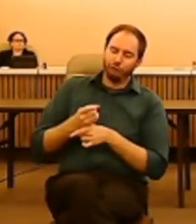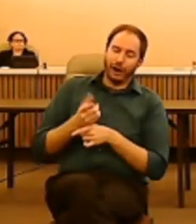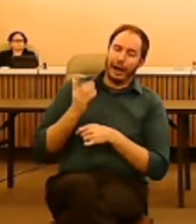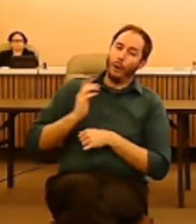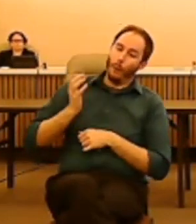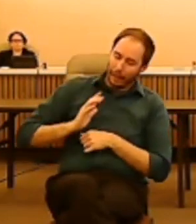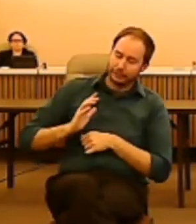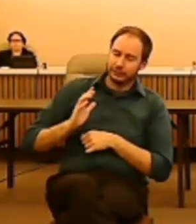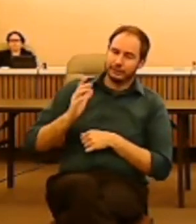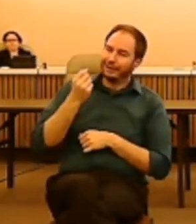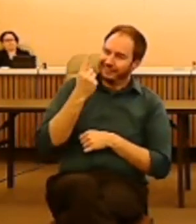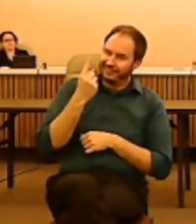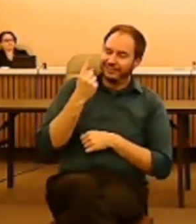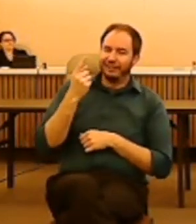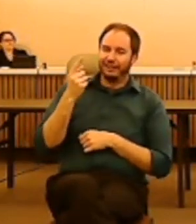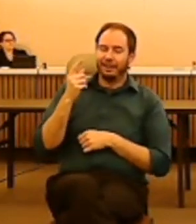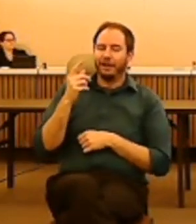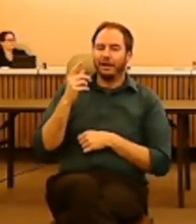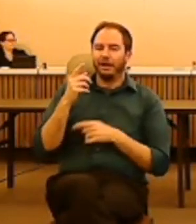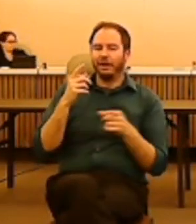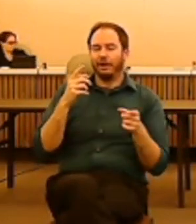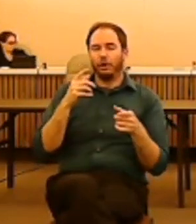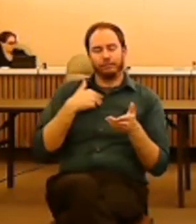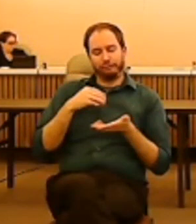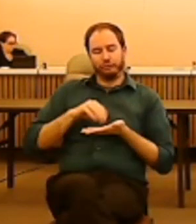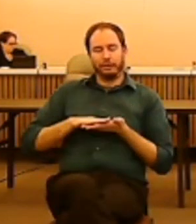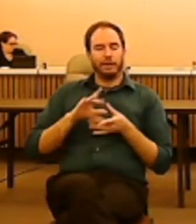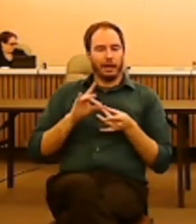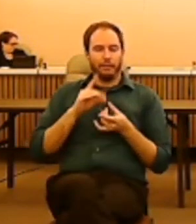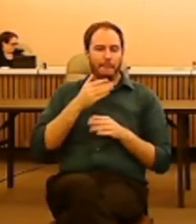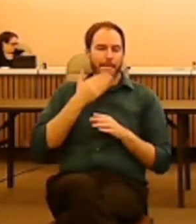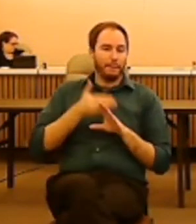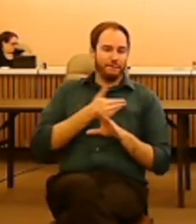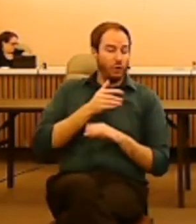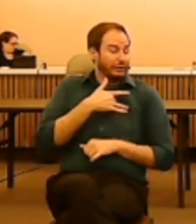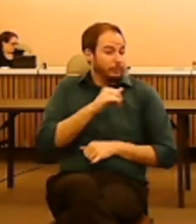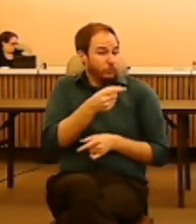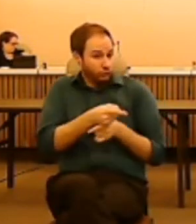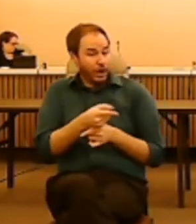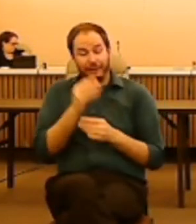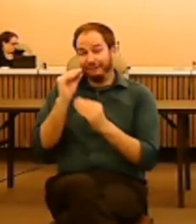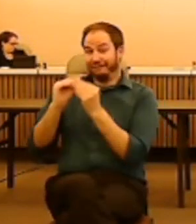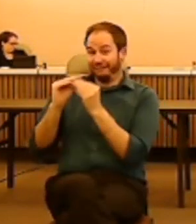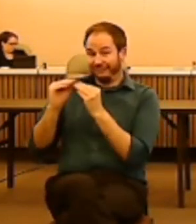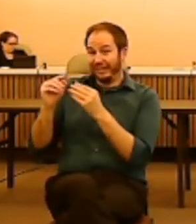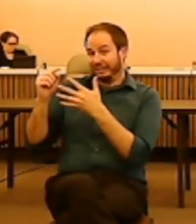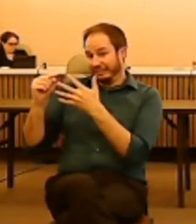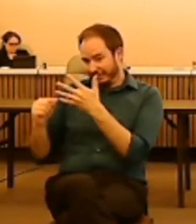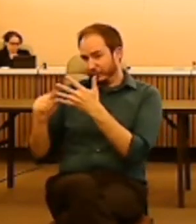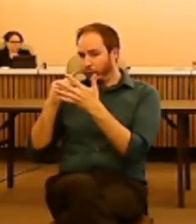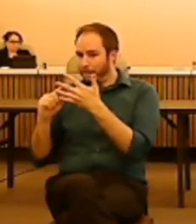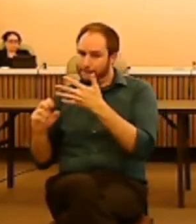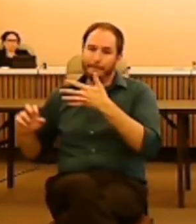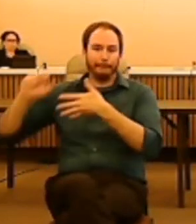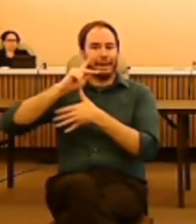but the comment was it was better before. And that's often the case. So basically they were fixing the underlying things and they're going to come